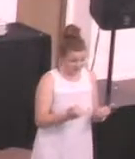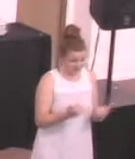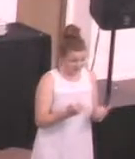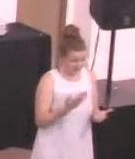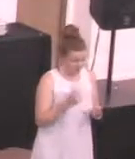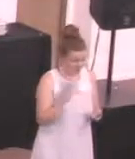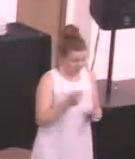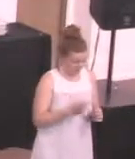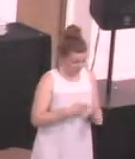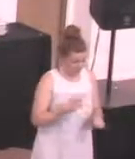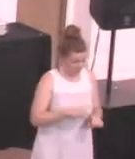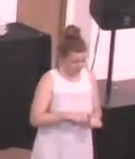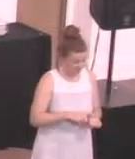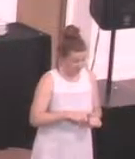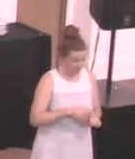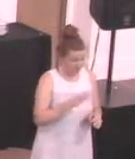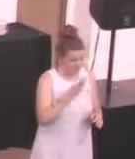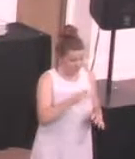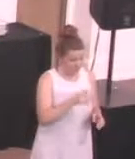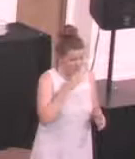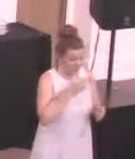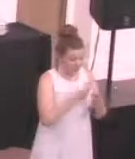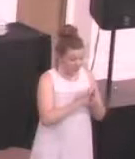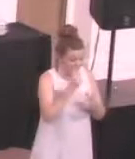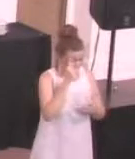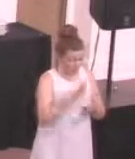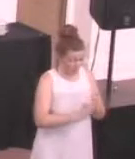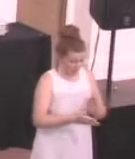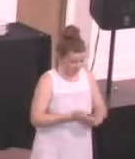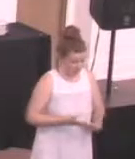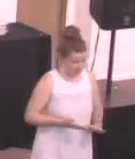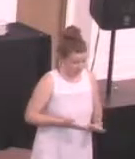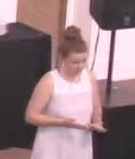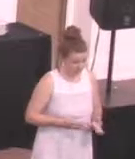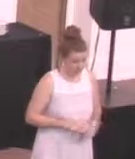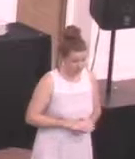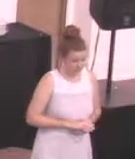for the first time, is being asked for forgiveness or asking for forgiveness,